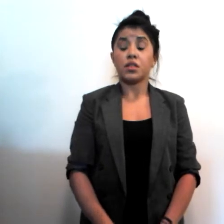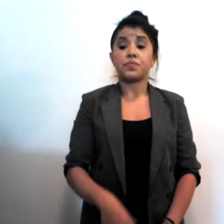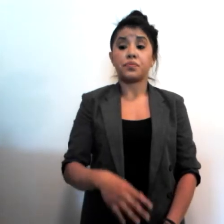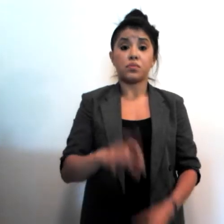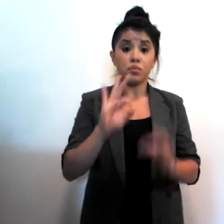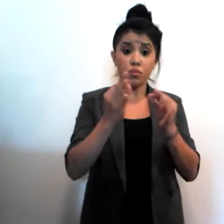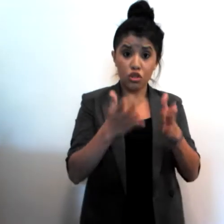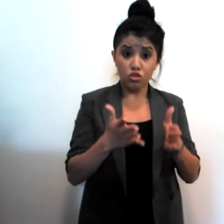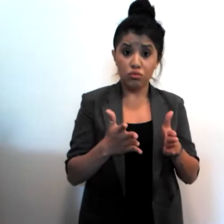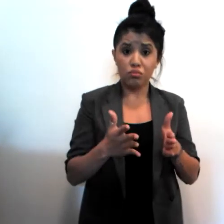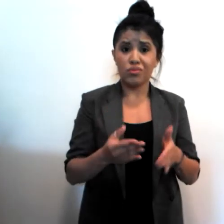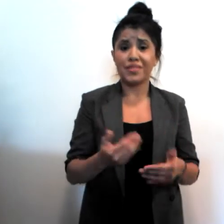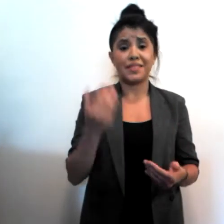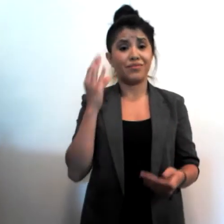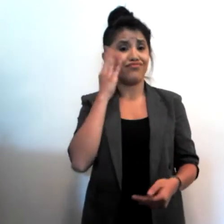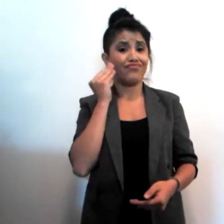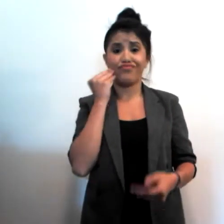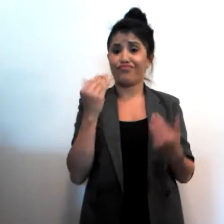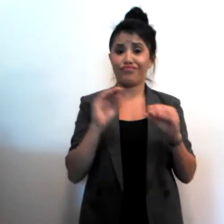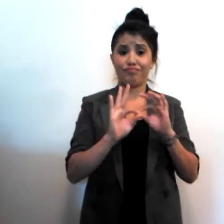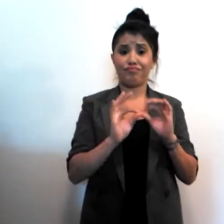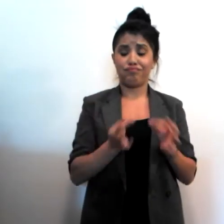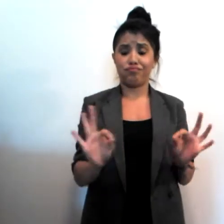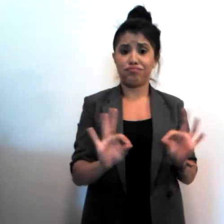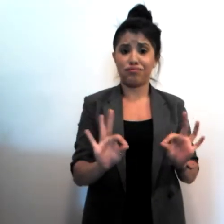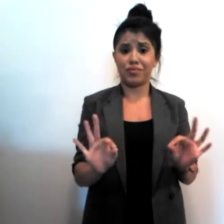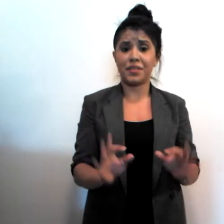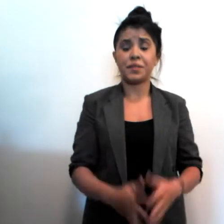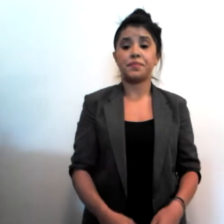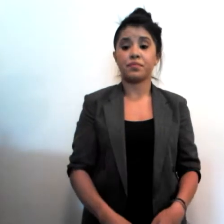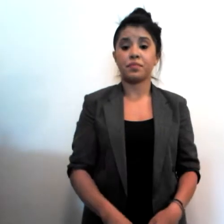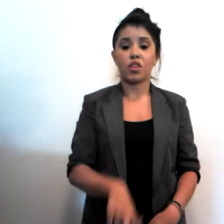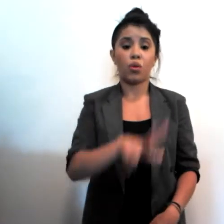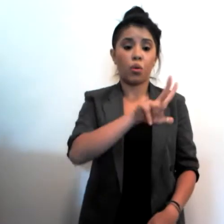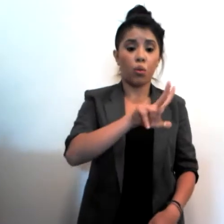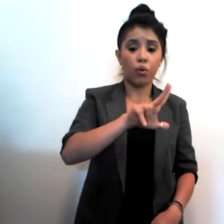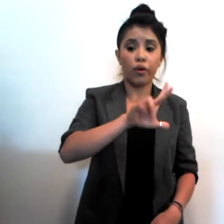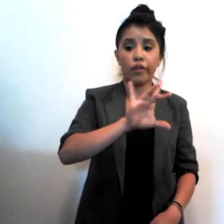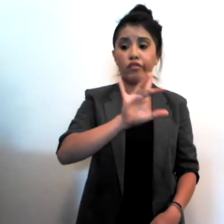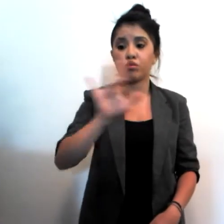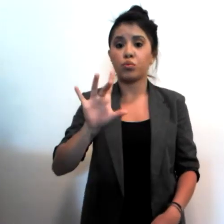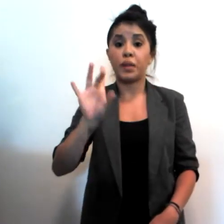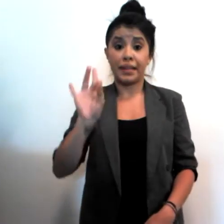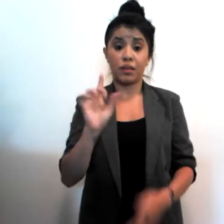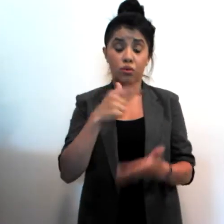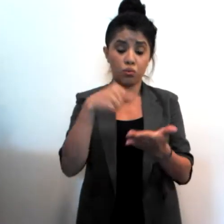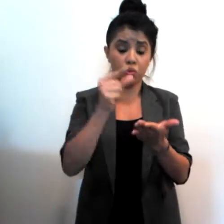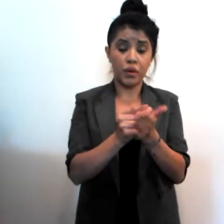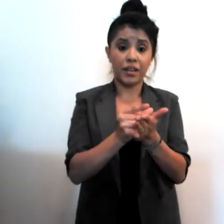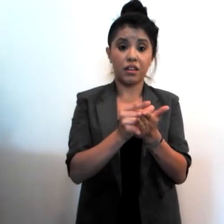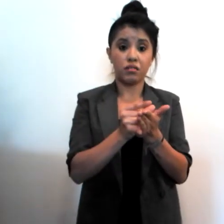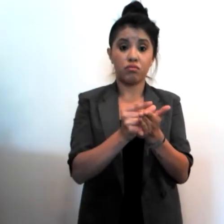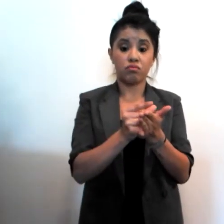5th, 6th, 7th, and even some 8th graders will probably learn early in their work with this age group